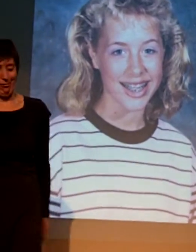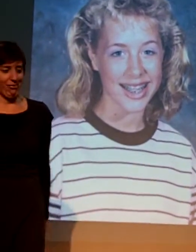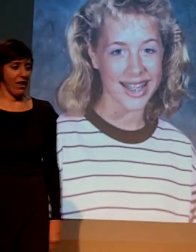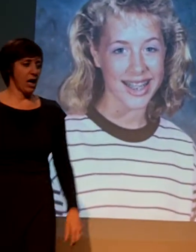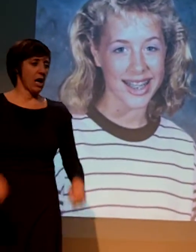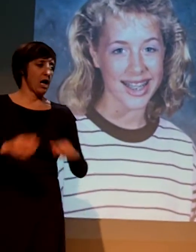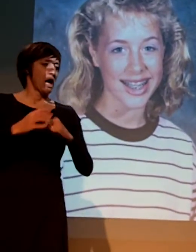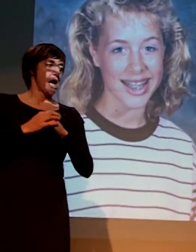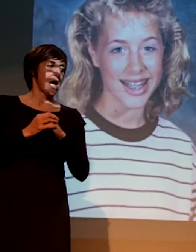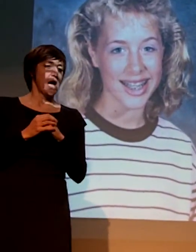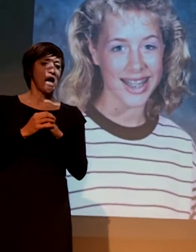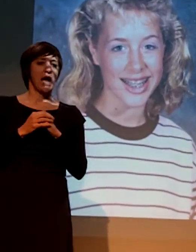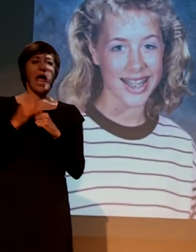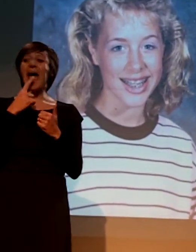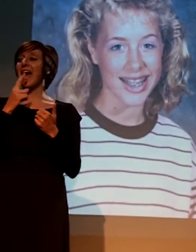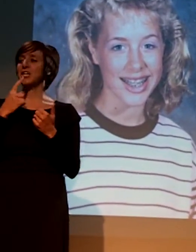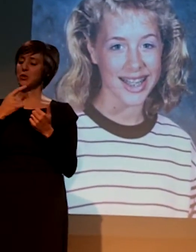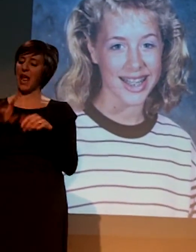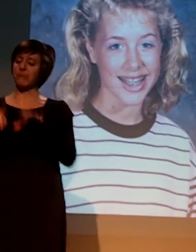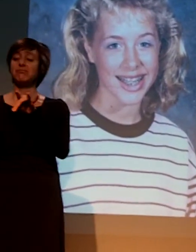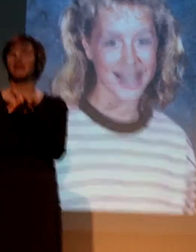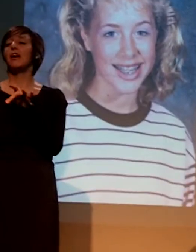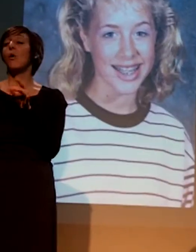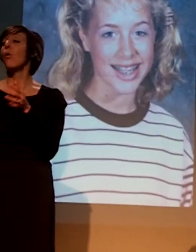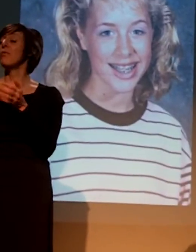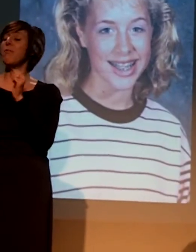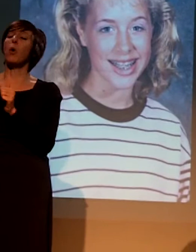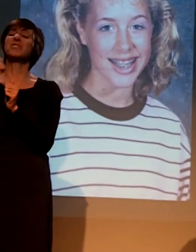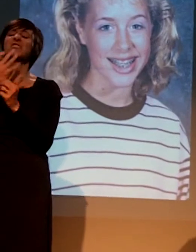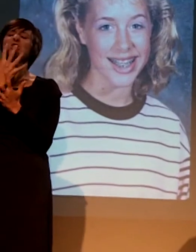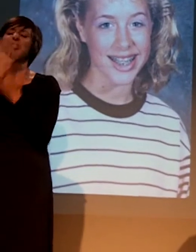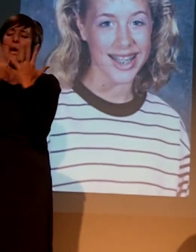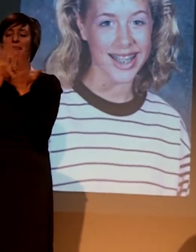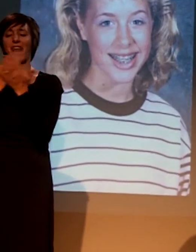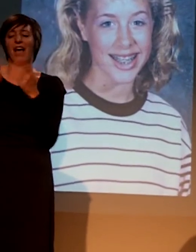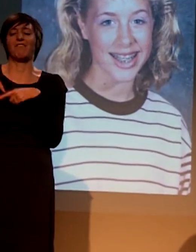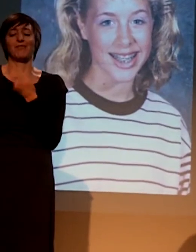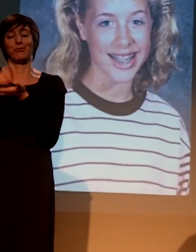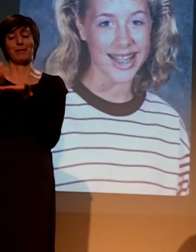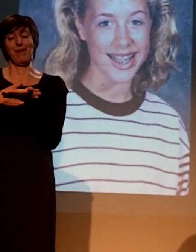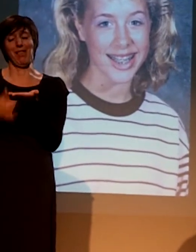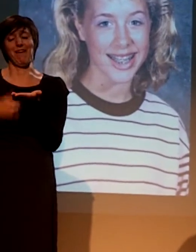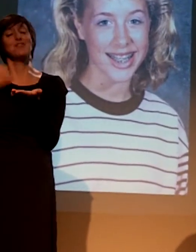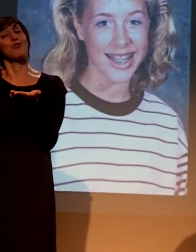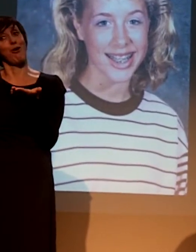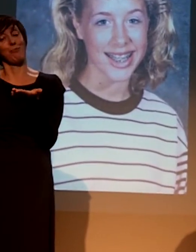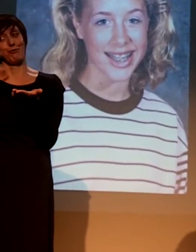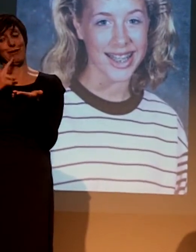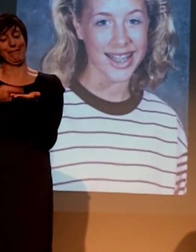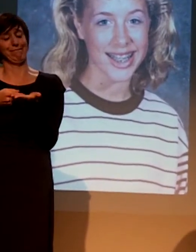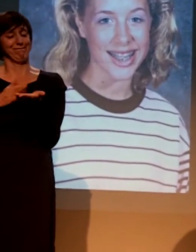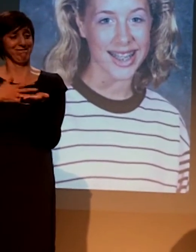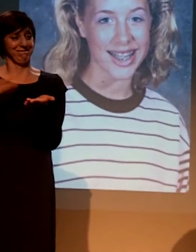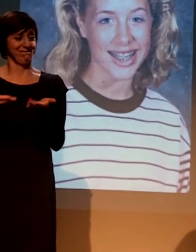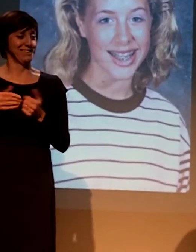so I'll follow up with possibly the most shameful thing I've ever written in my life. It's horrible. It's really bad.